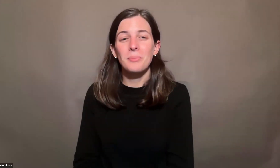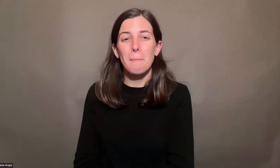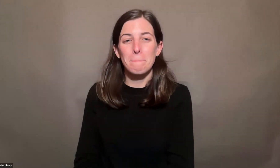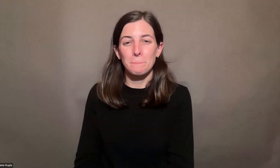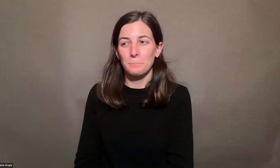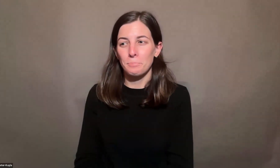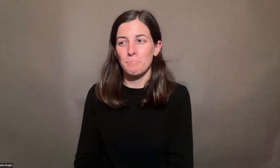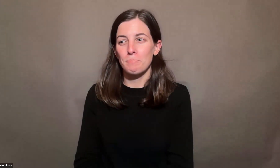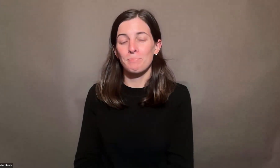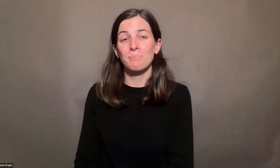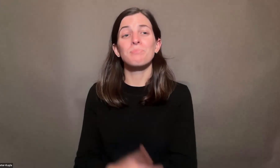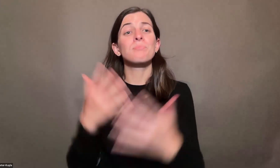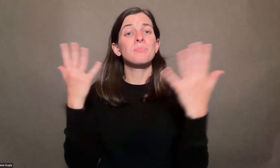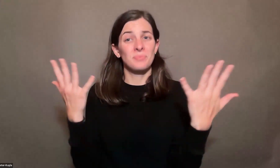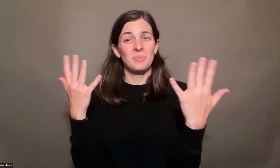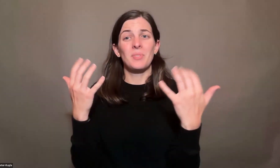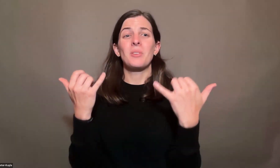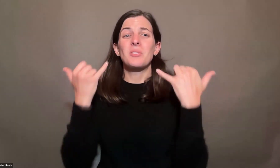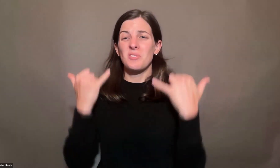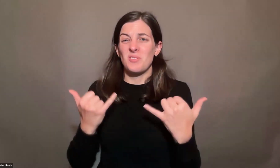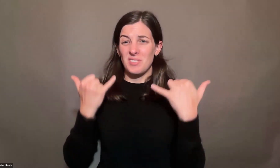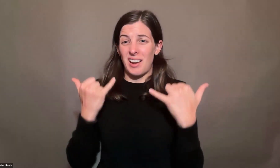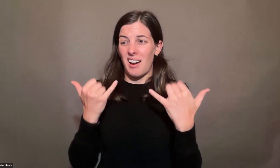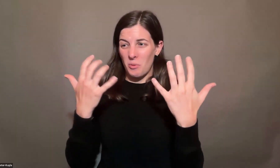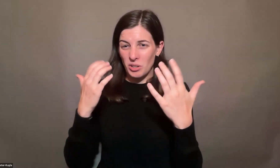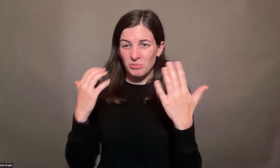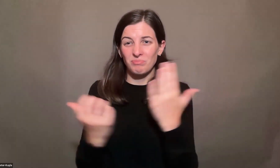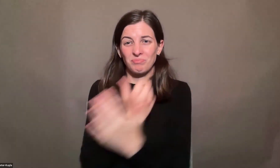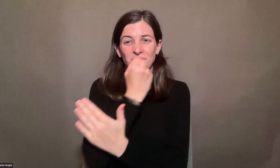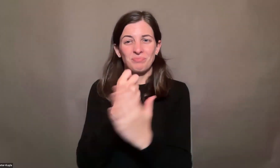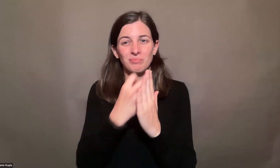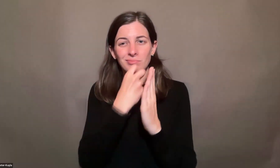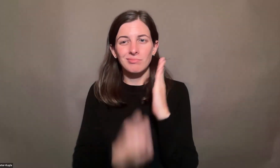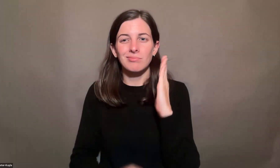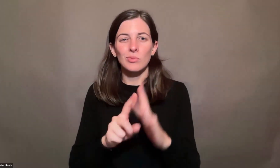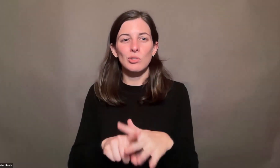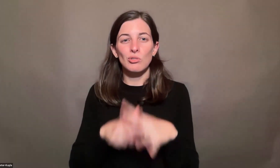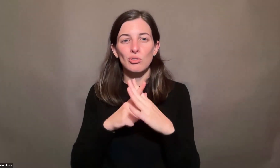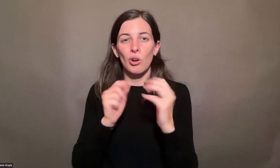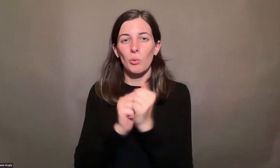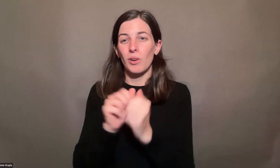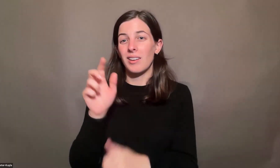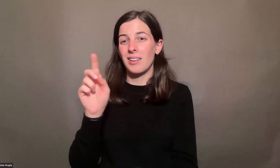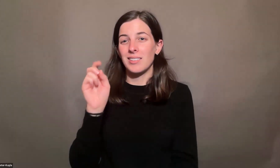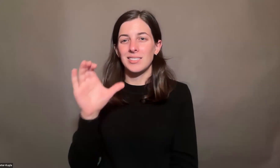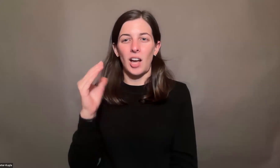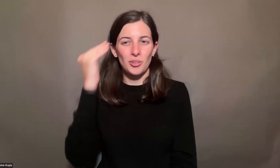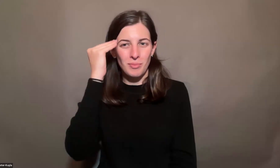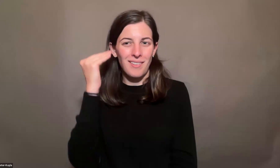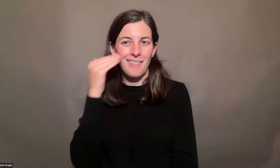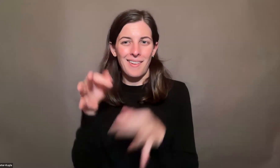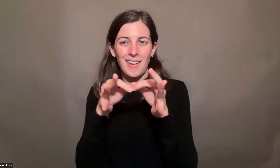So I'm going in thick and fast, and I'm starting off with document headings. There is no way I could talk about accessible documents without